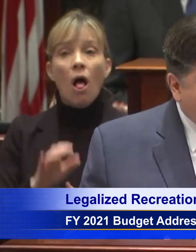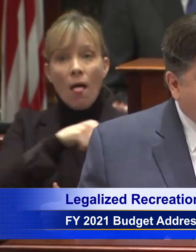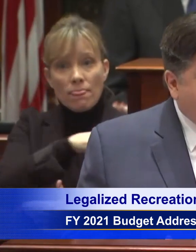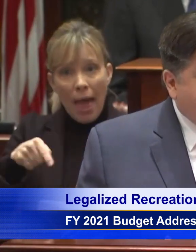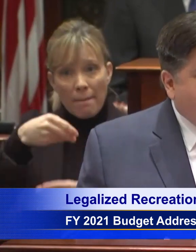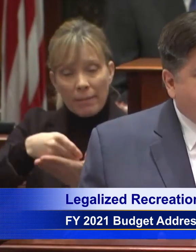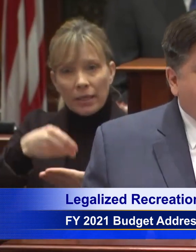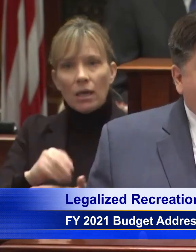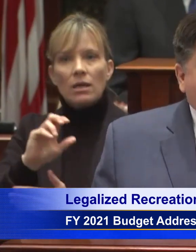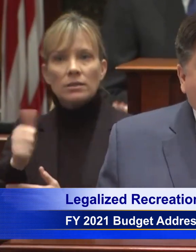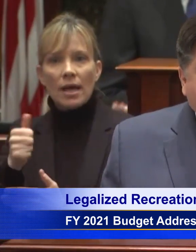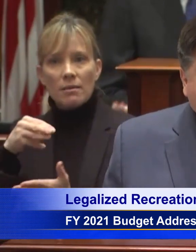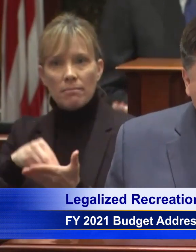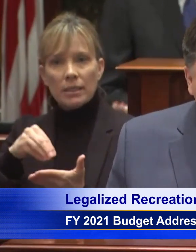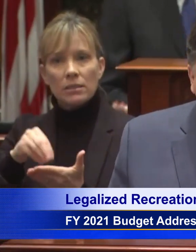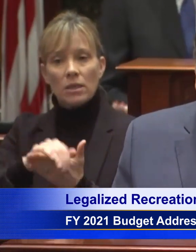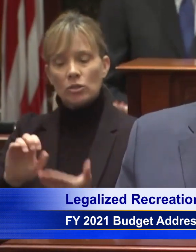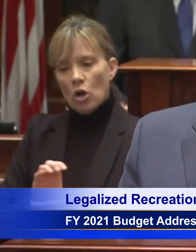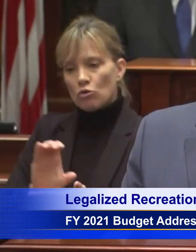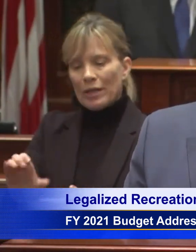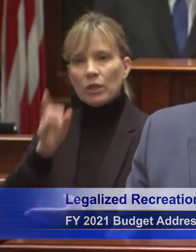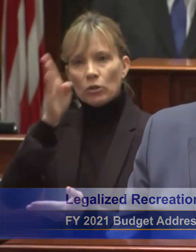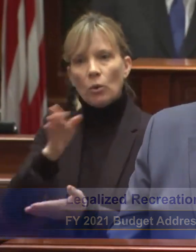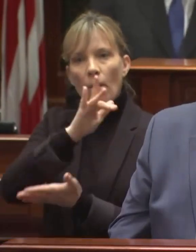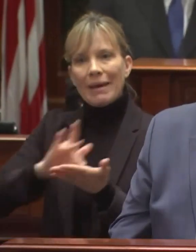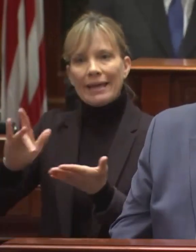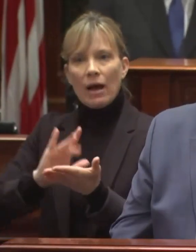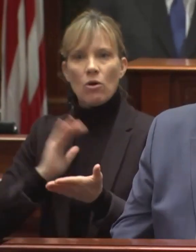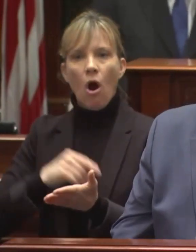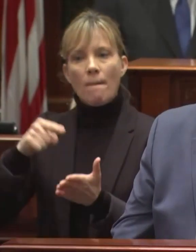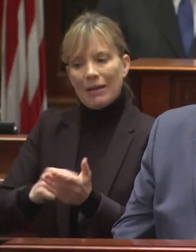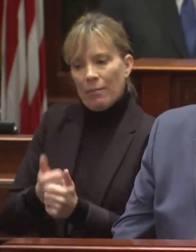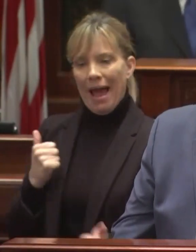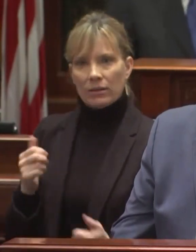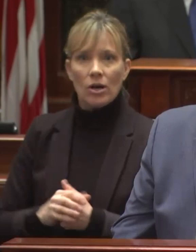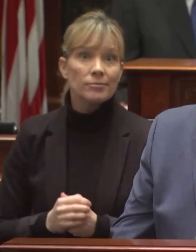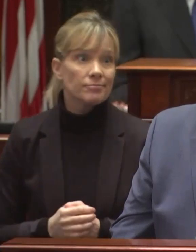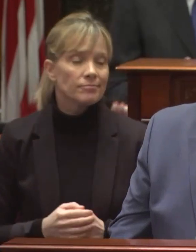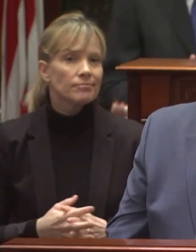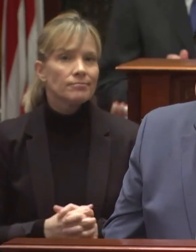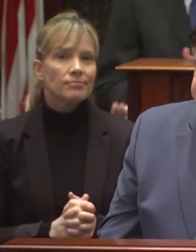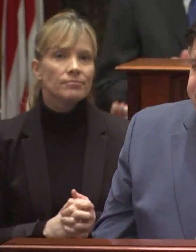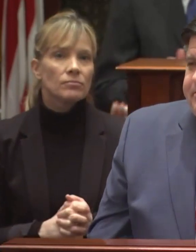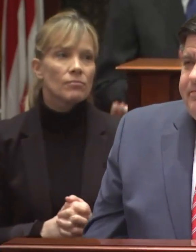which $10 million will go directly to pay down our bill backlog.